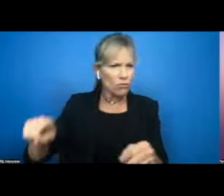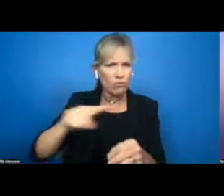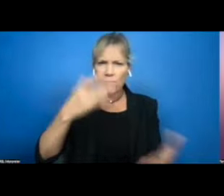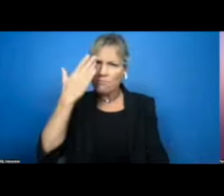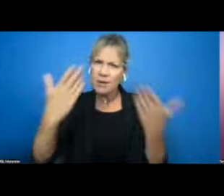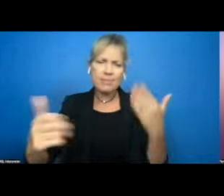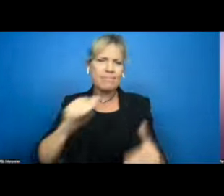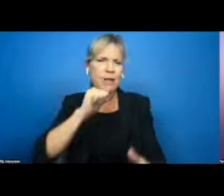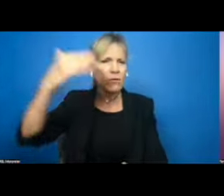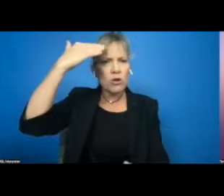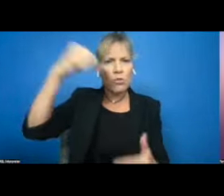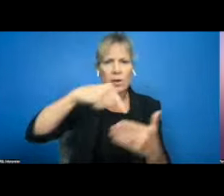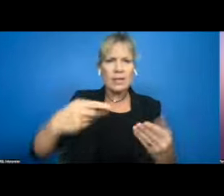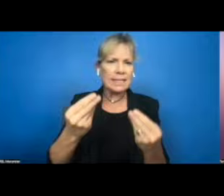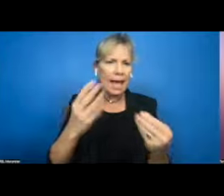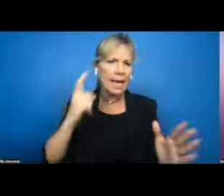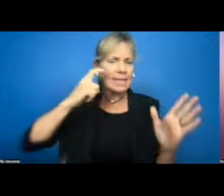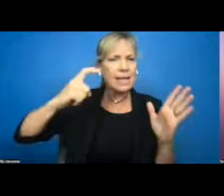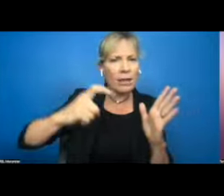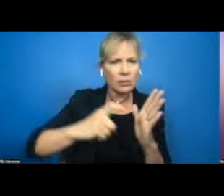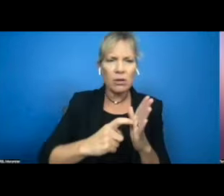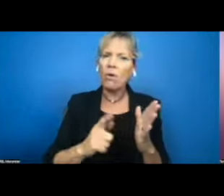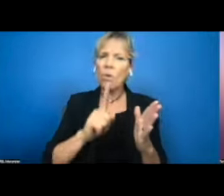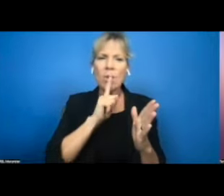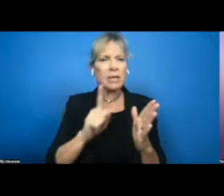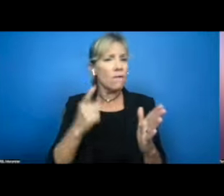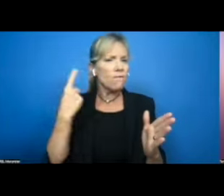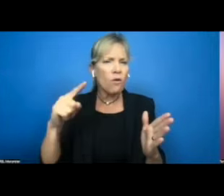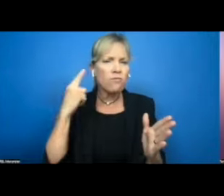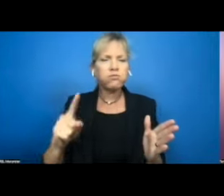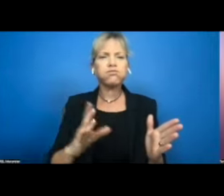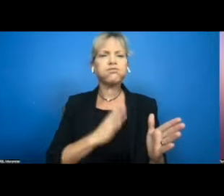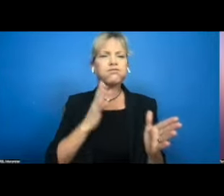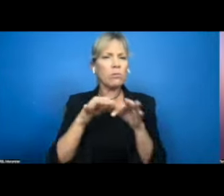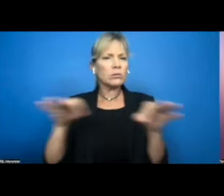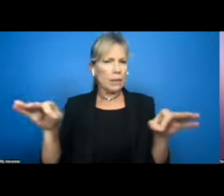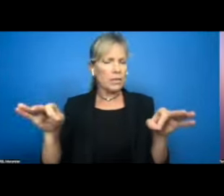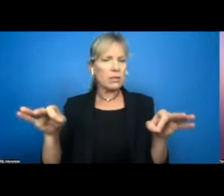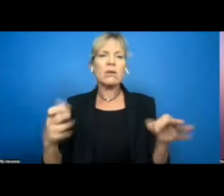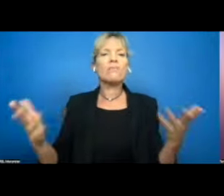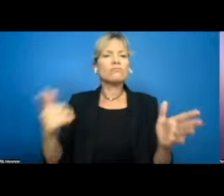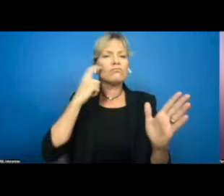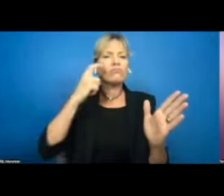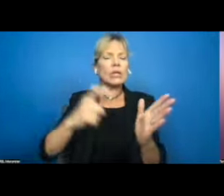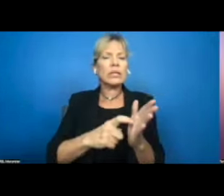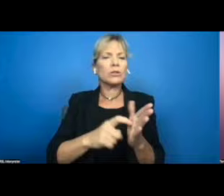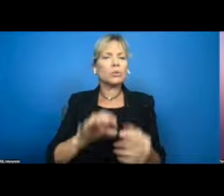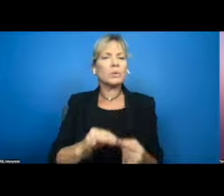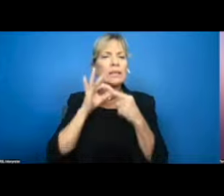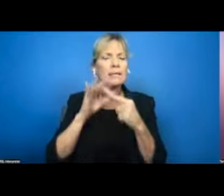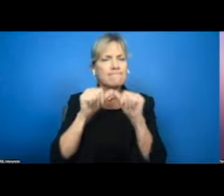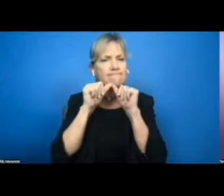aren't familiar with the land acknowledgements, it's really meant to be a formal statement that recognizes the unique and